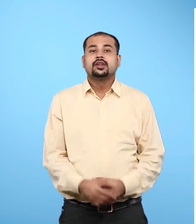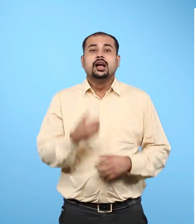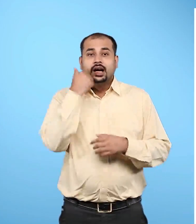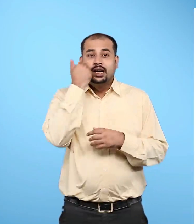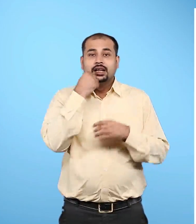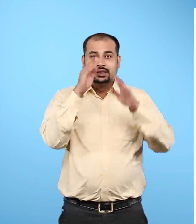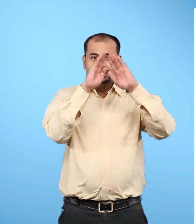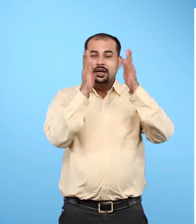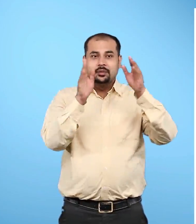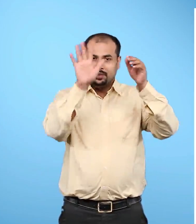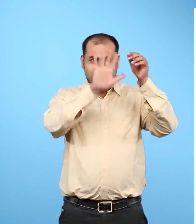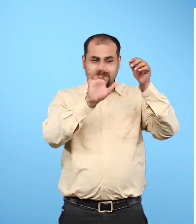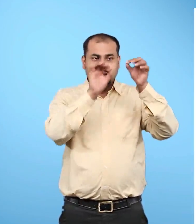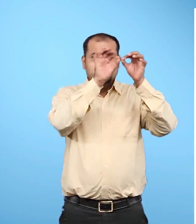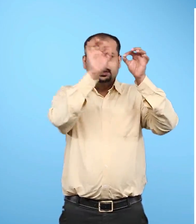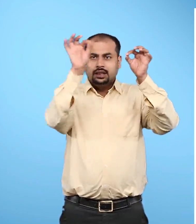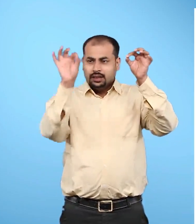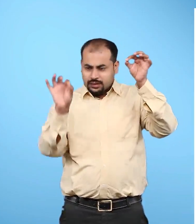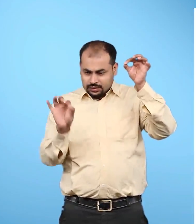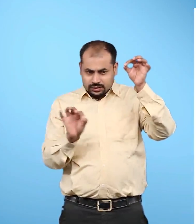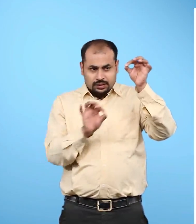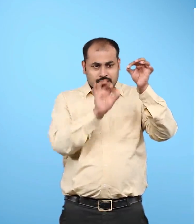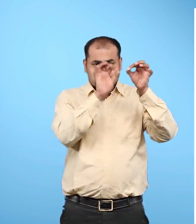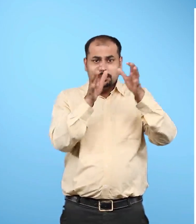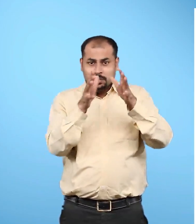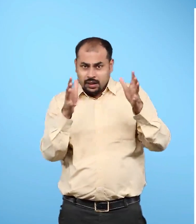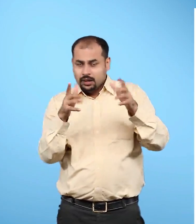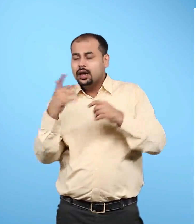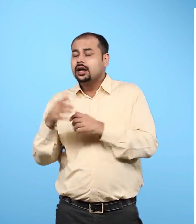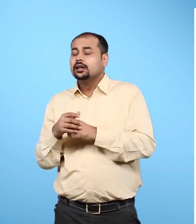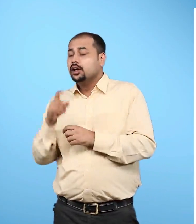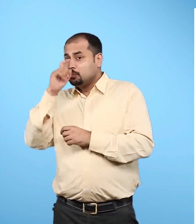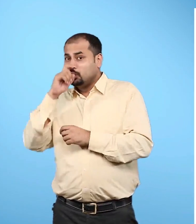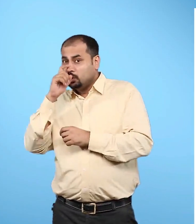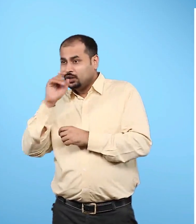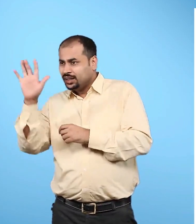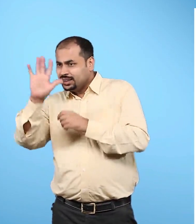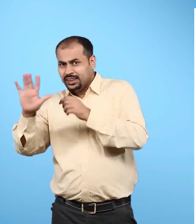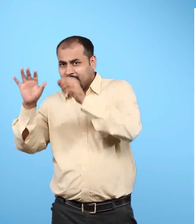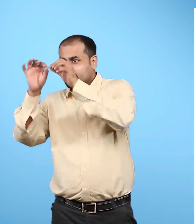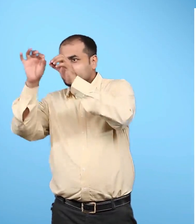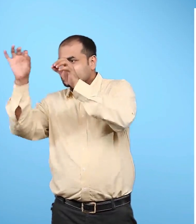Is the perimeter of the yellow shape more than the perimeter of the blue shape?